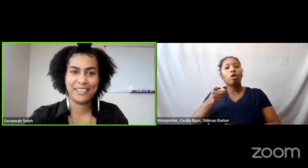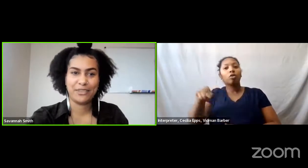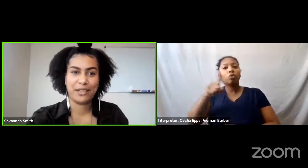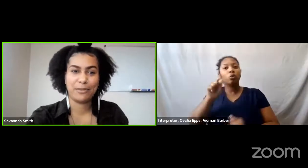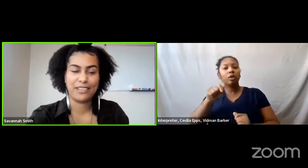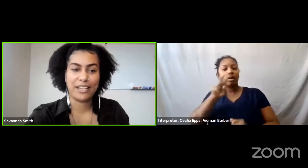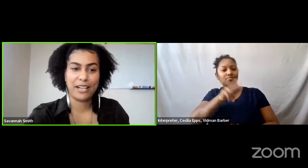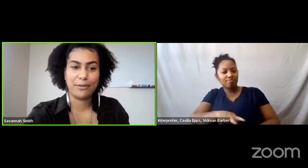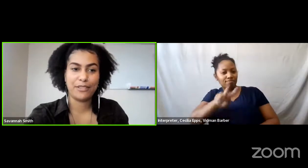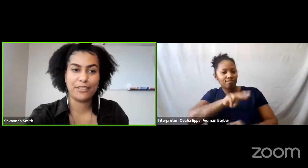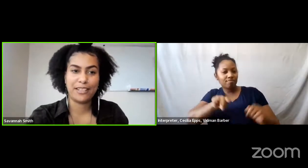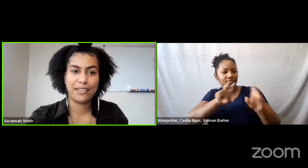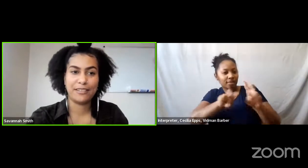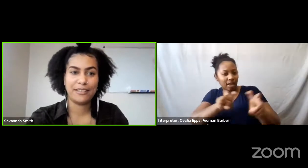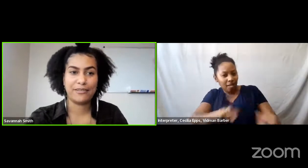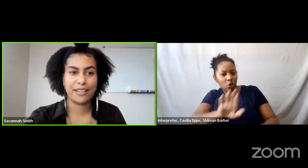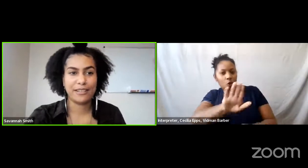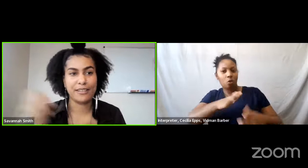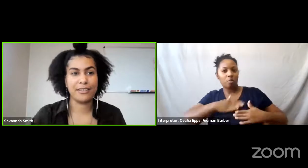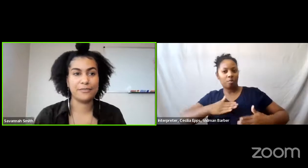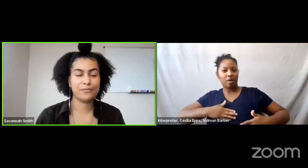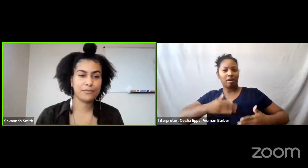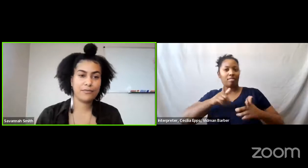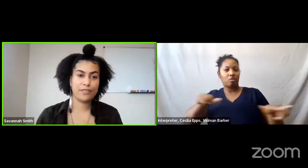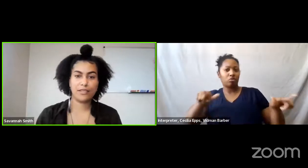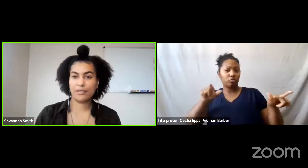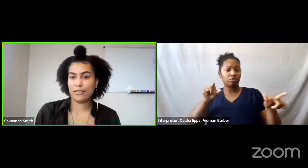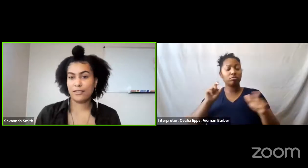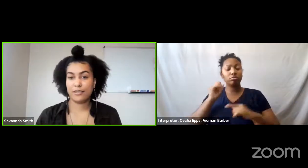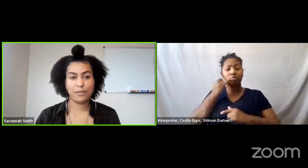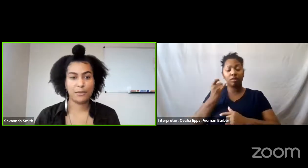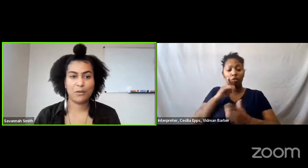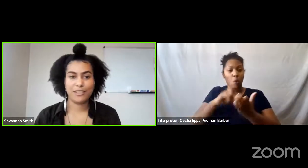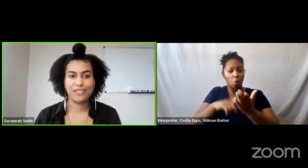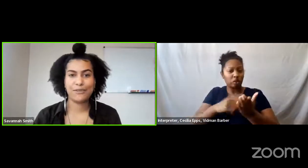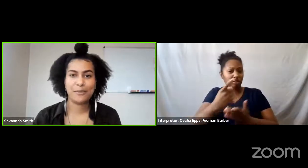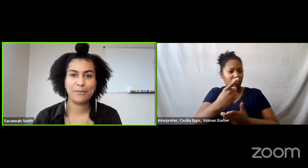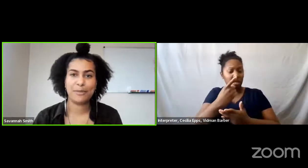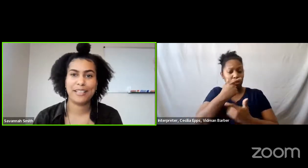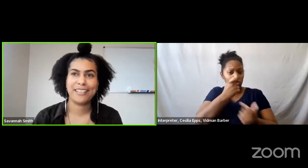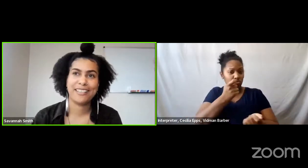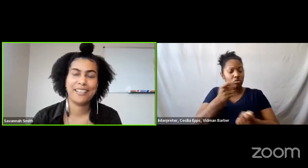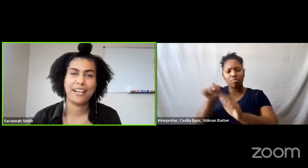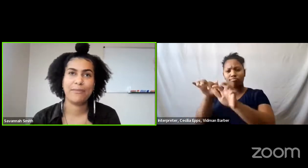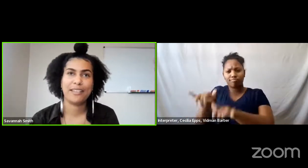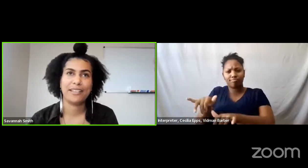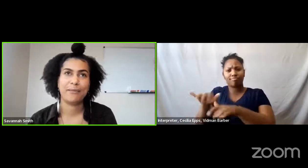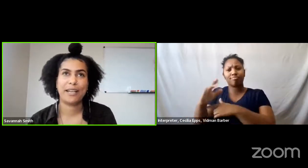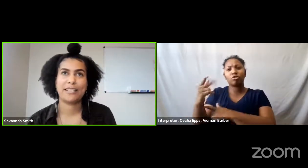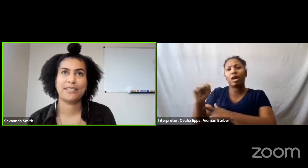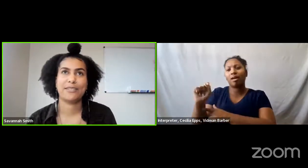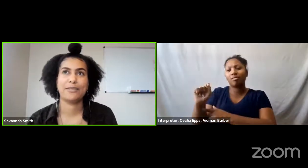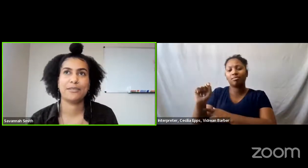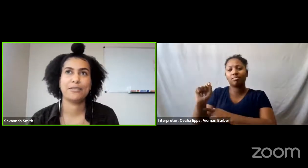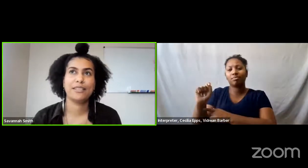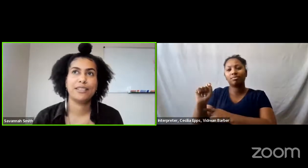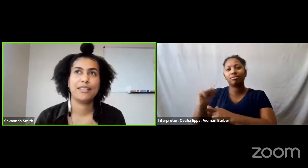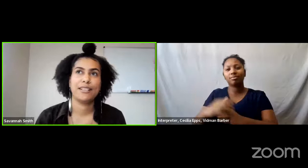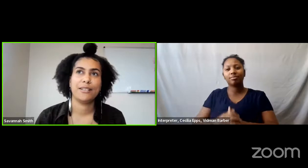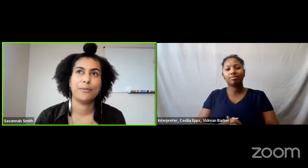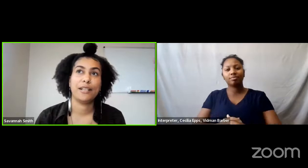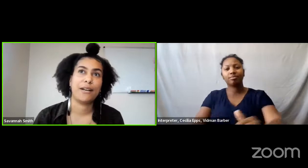want, and drop in the chat what you're seeing, if that's something y'all want to do. But I'm thinking back